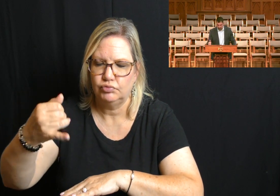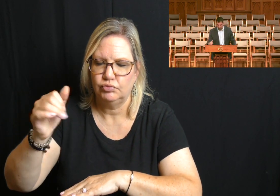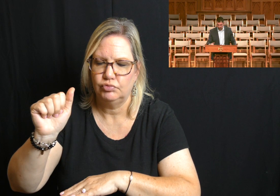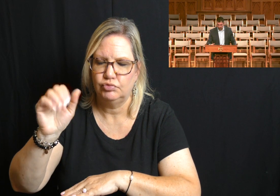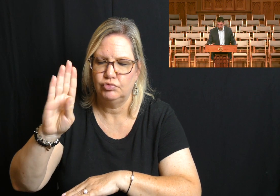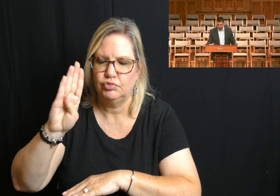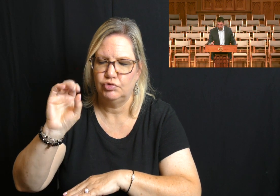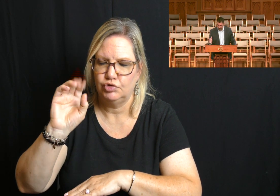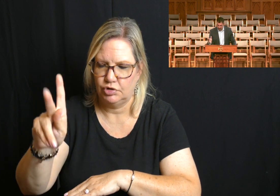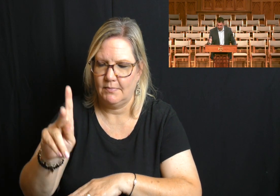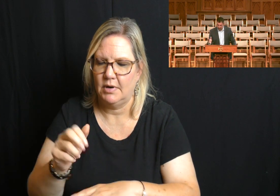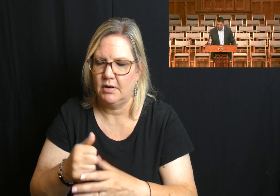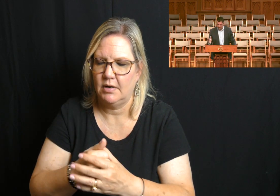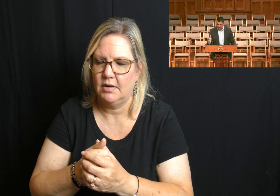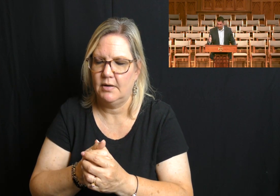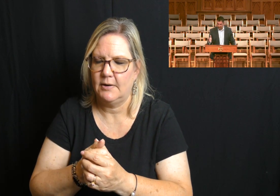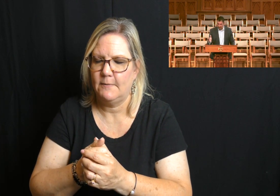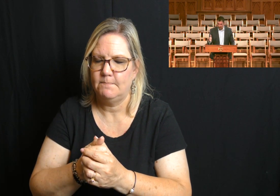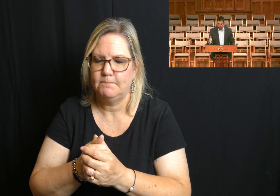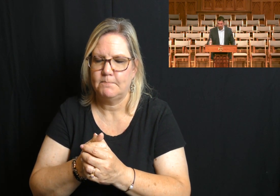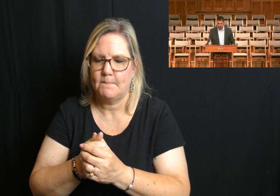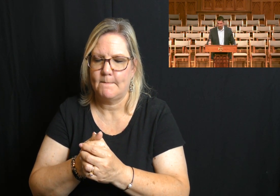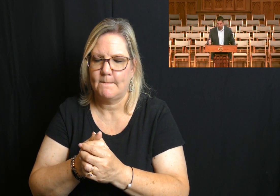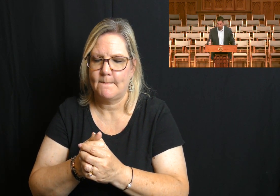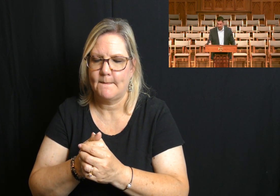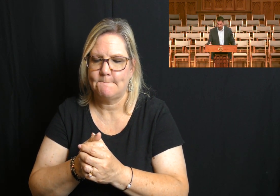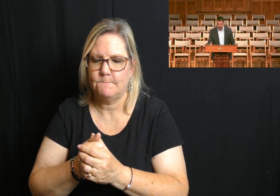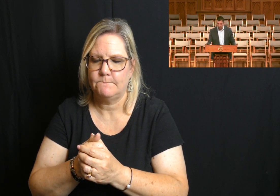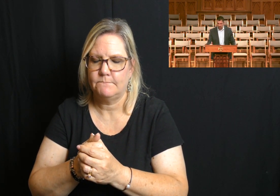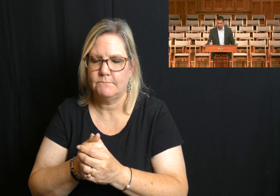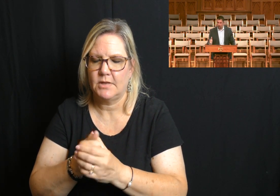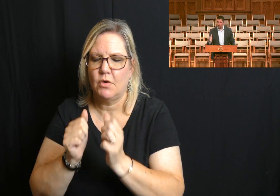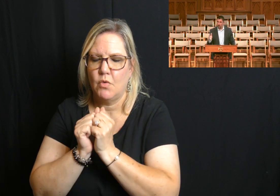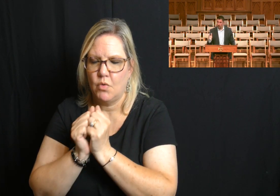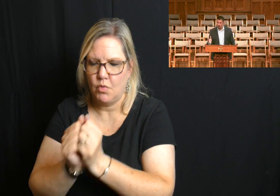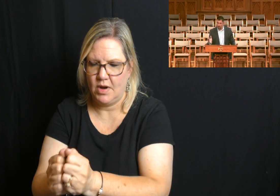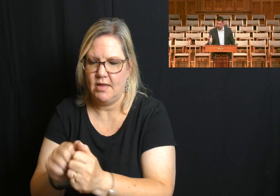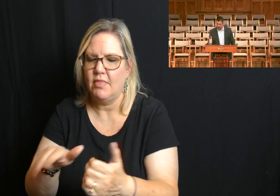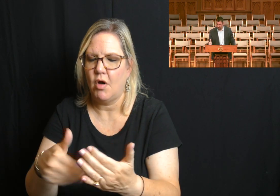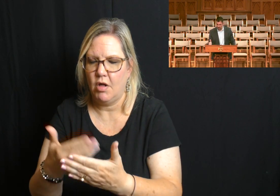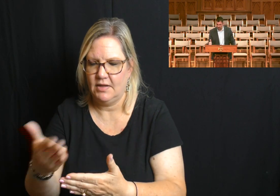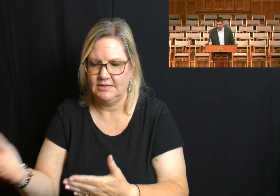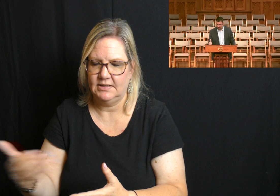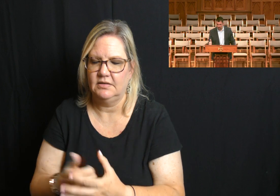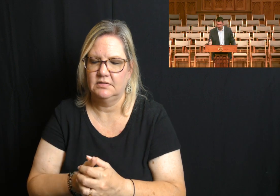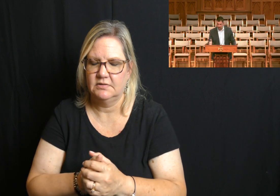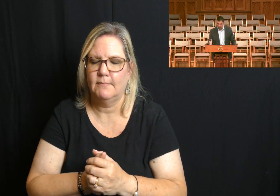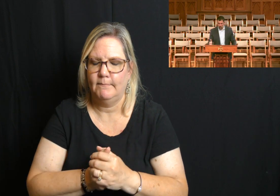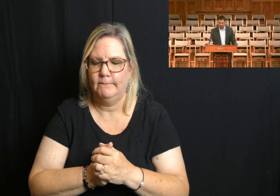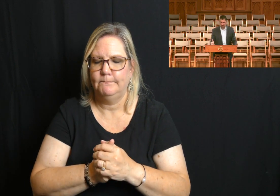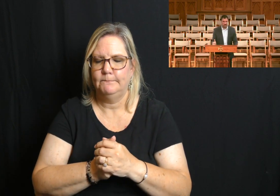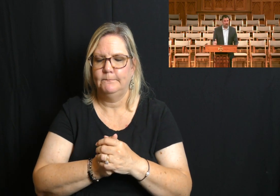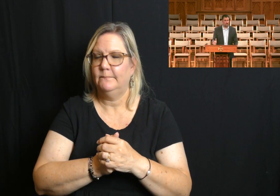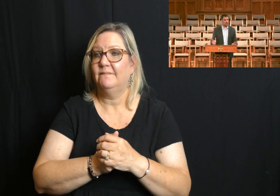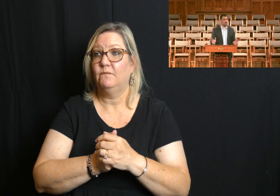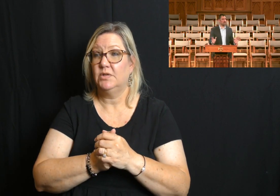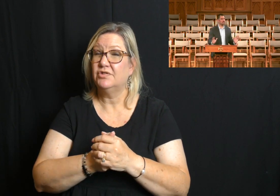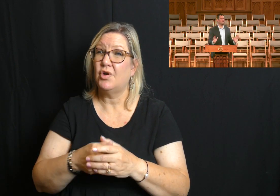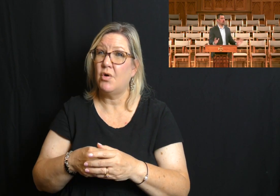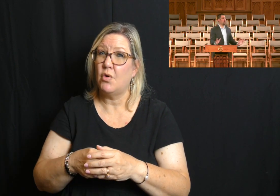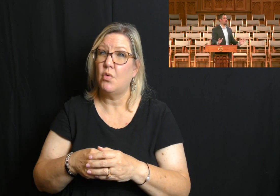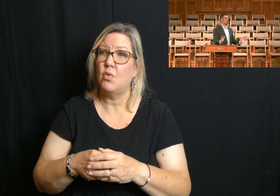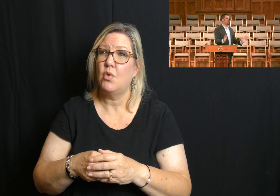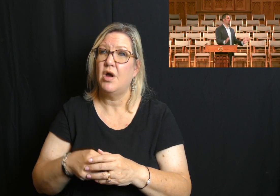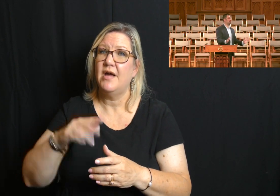Close enough. And then he took them and then he sent them across the stream along with all his possessions. So he decided to send